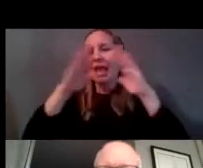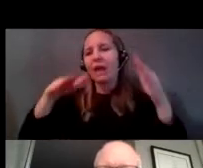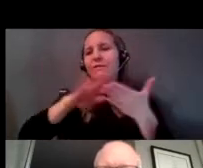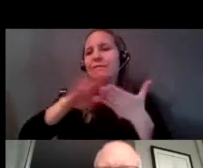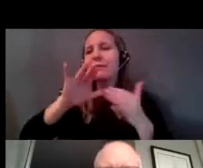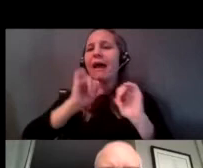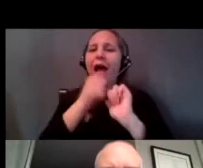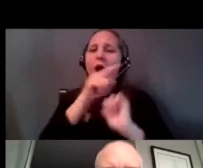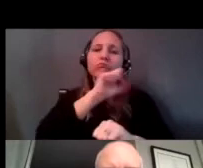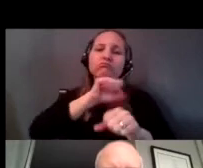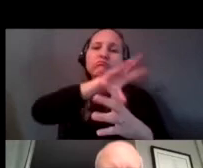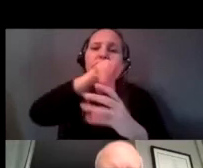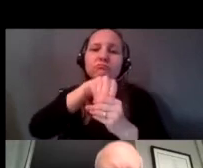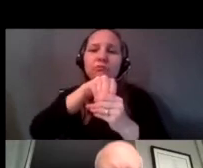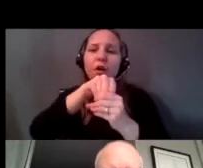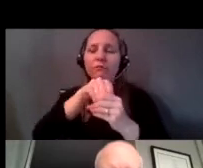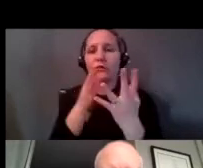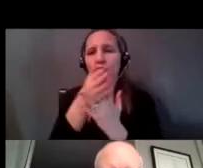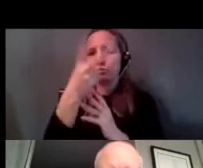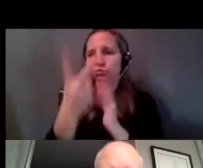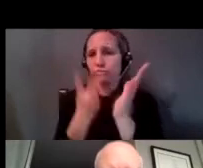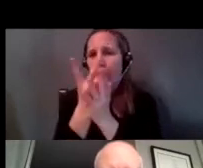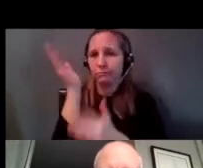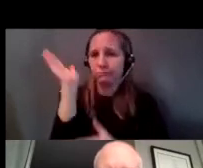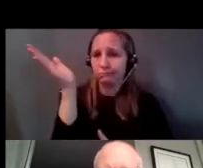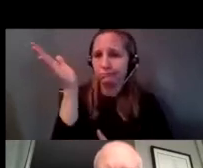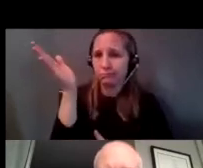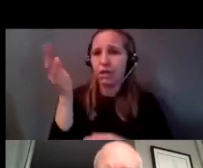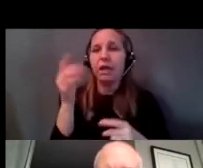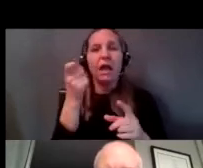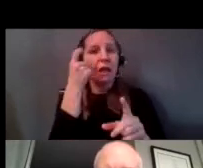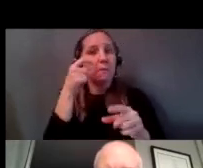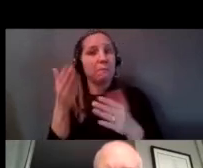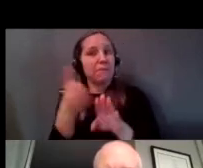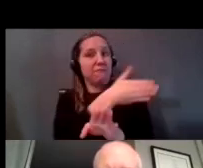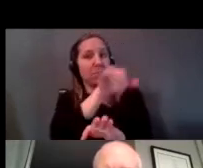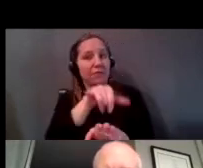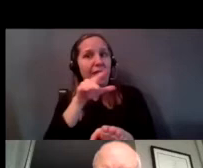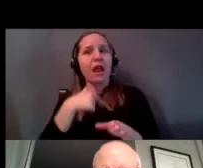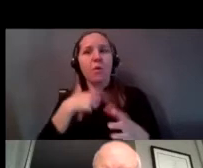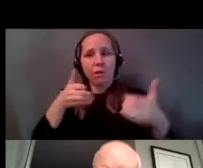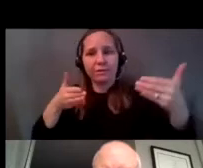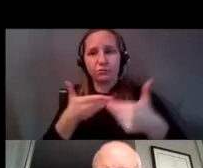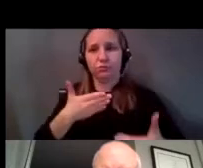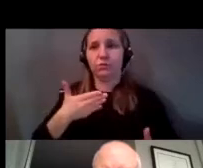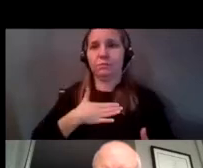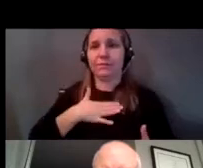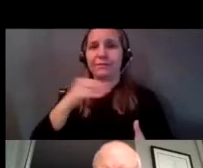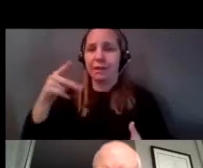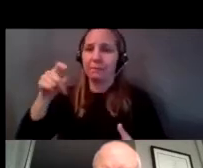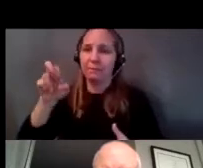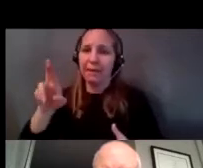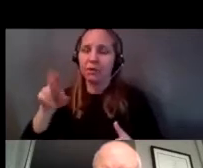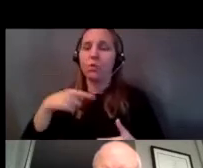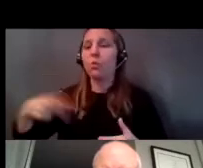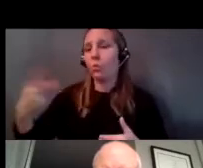over the next 2 hours or so. But first, Peter and I wanted to introduce ourselves as